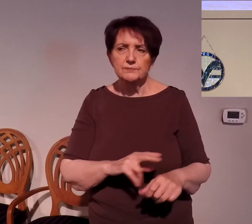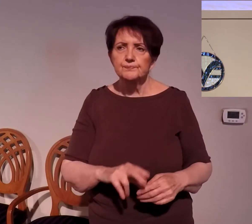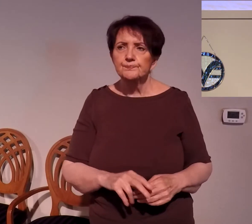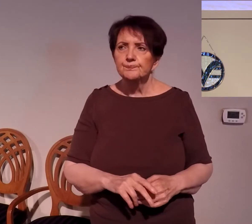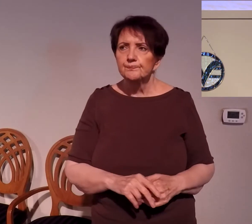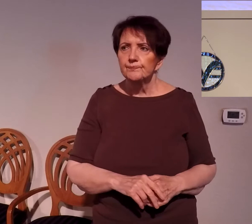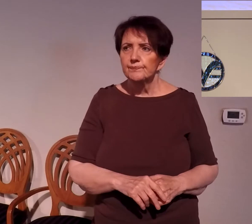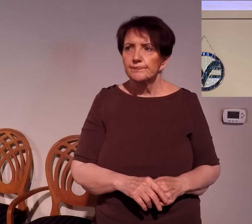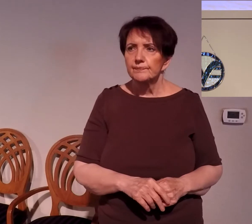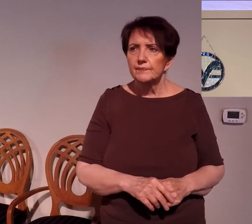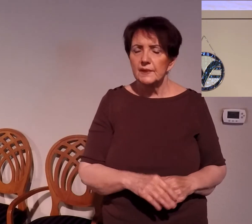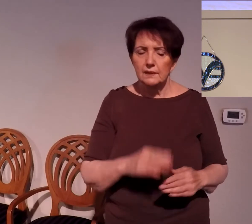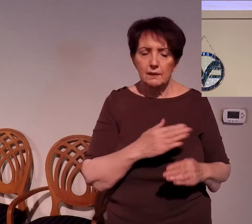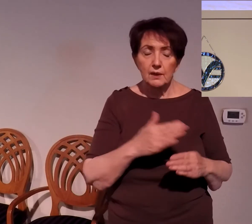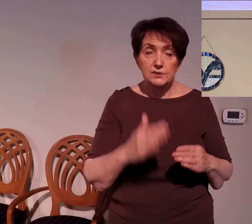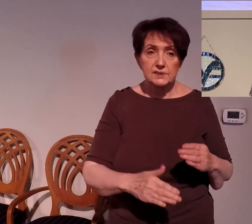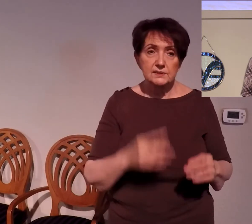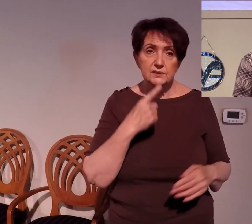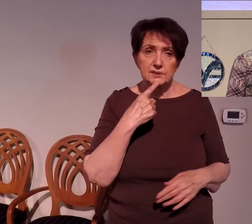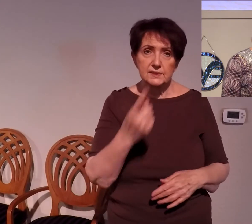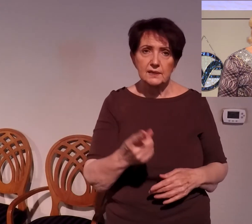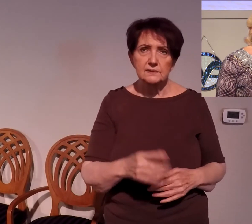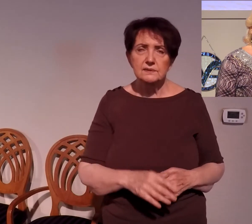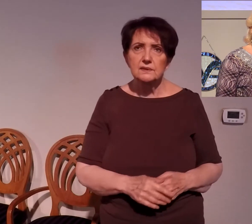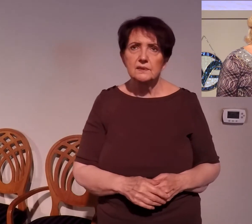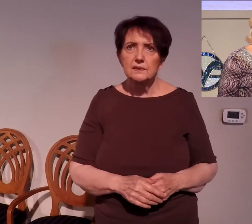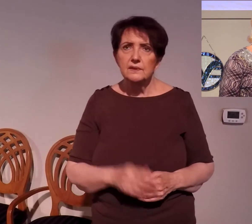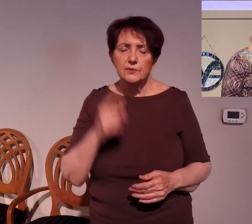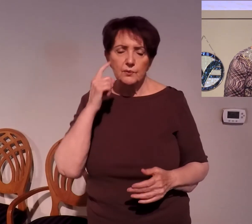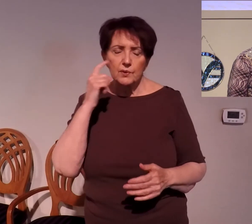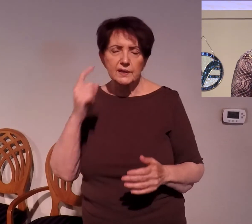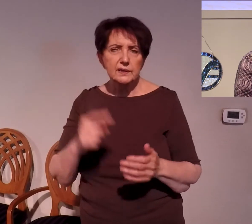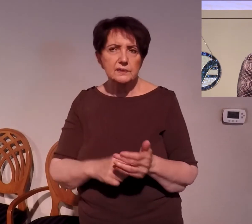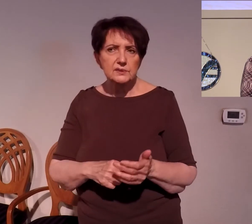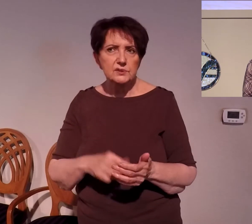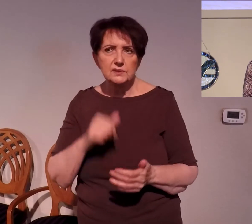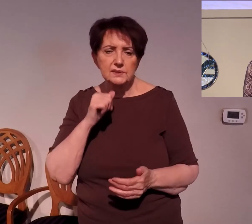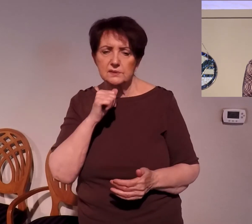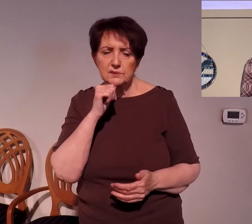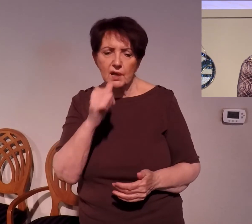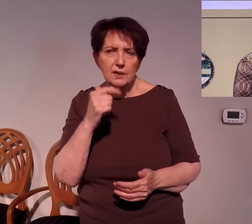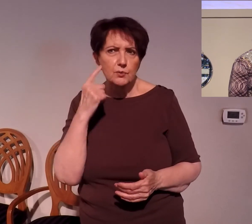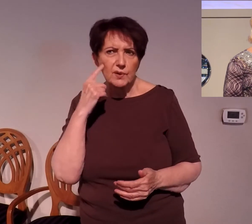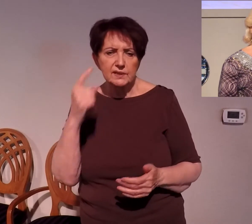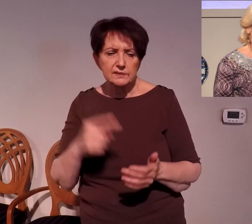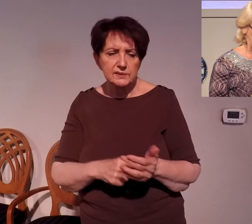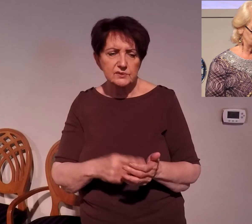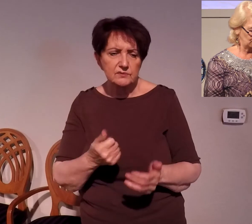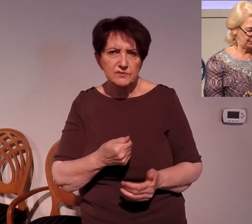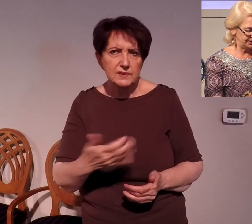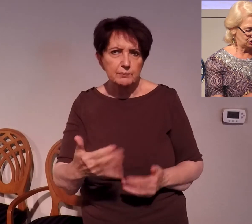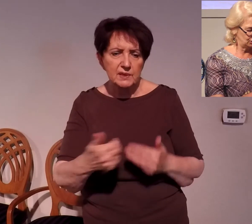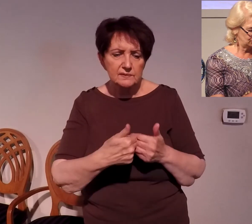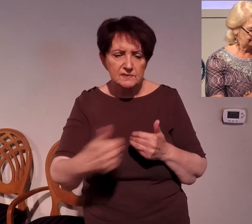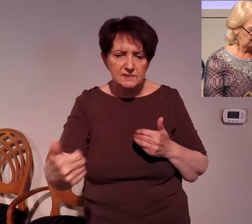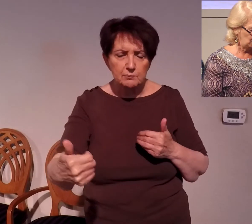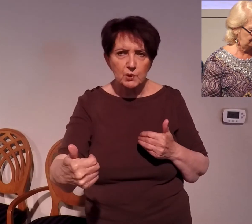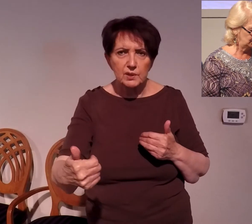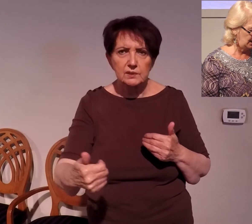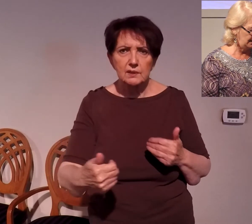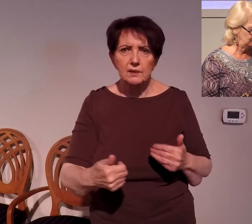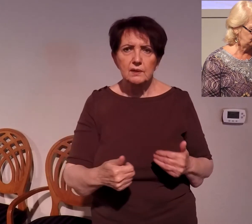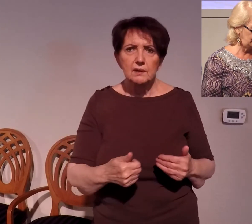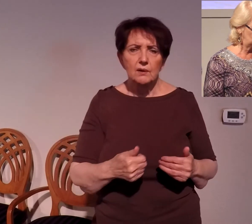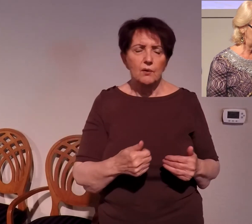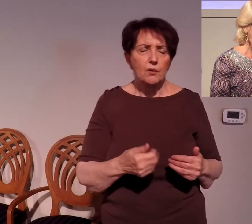And so in closing, she says this: this recognition is not a recognition of something separate from ourselves or a petition to a